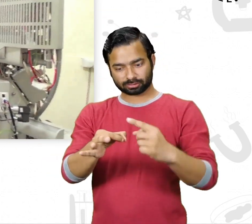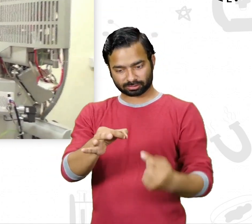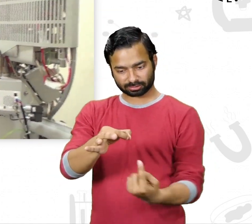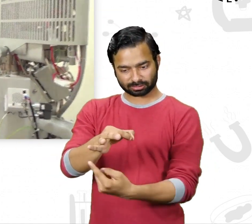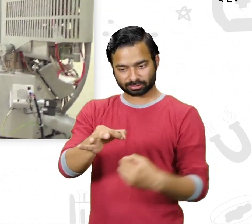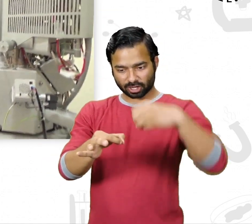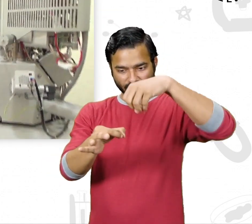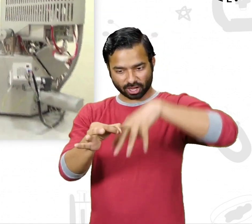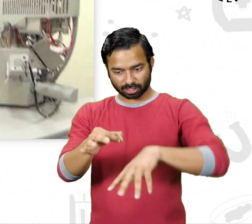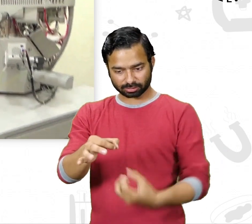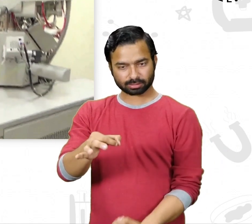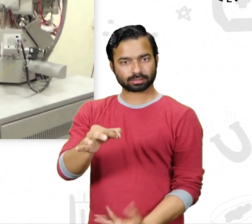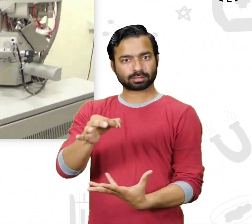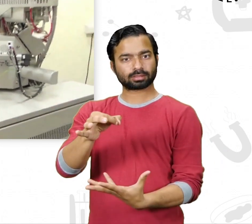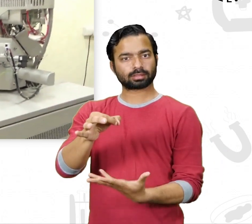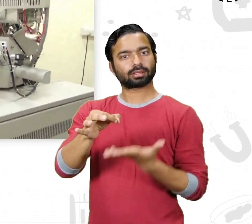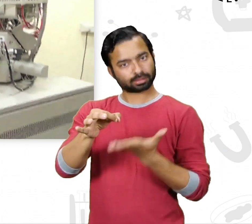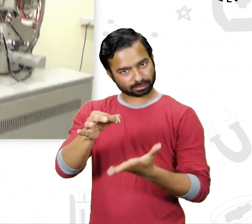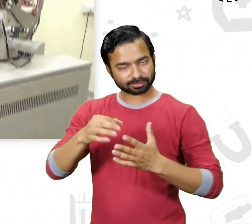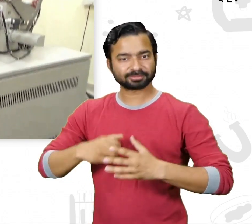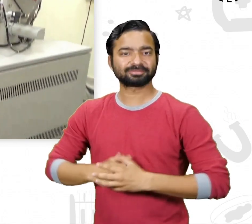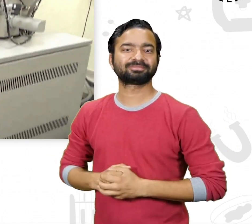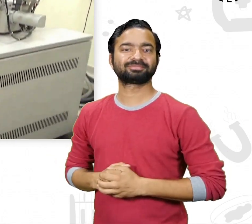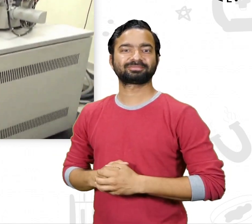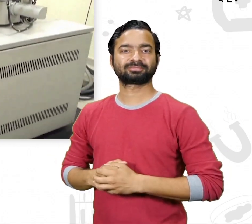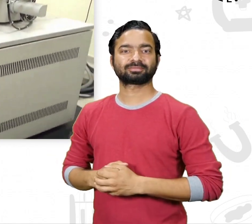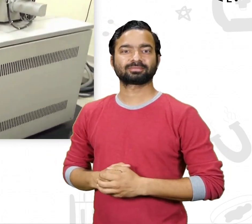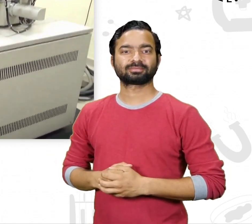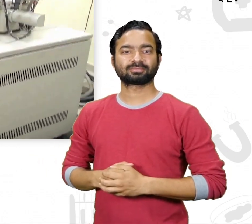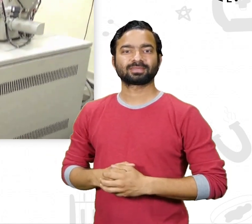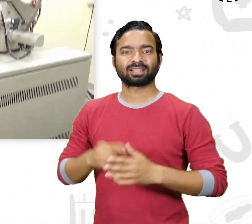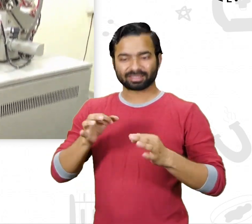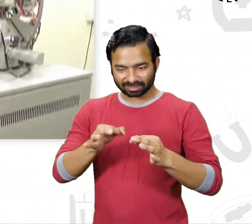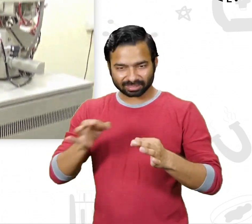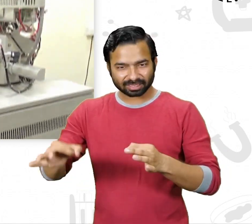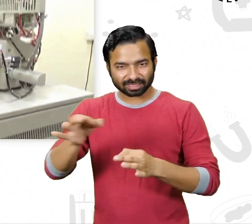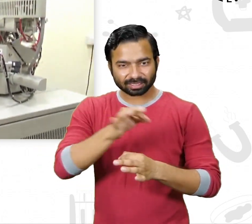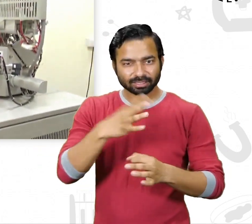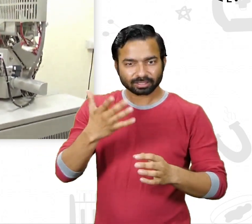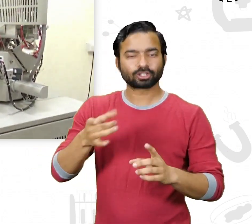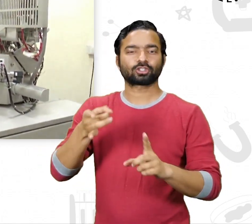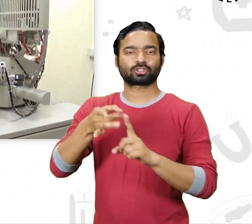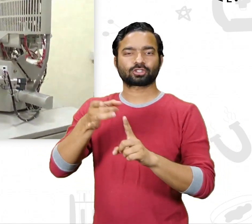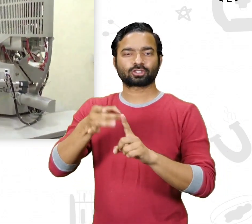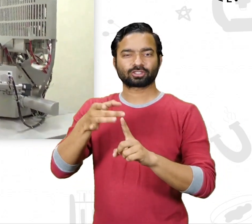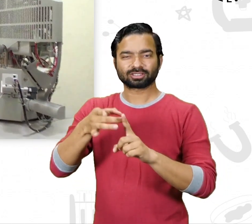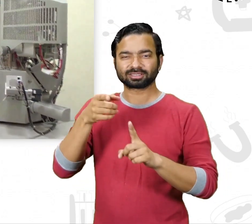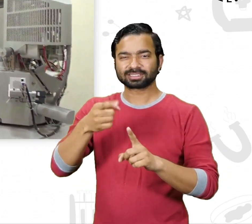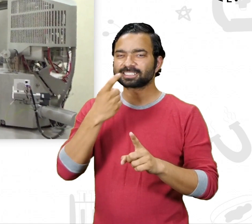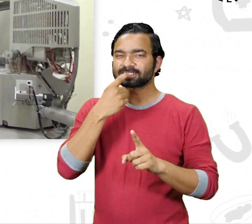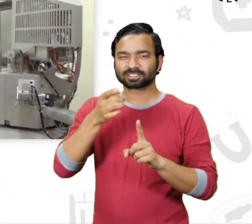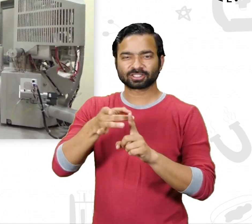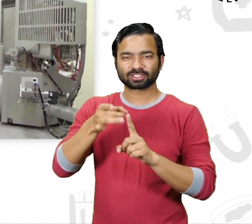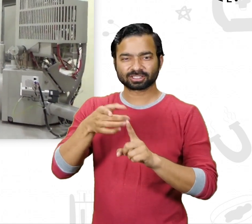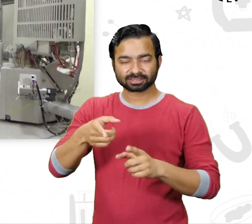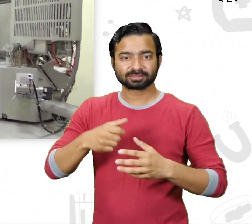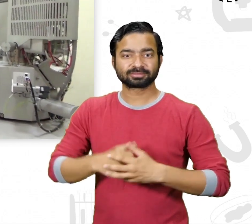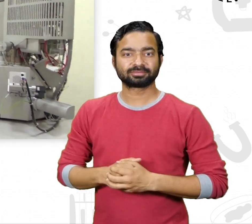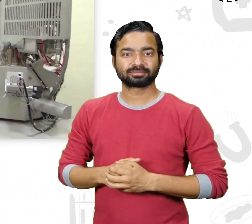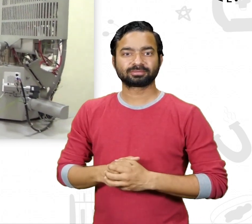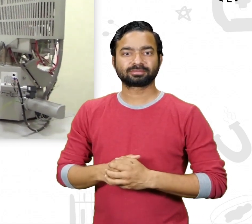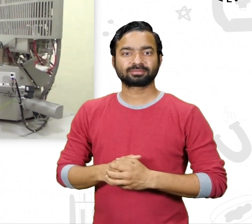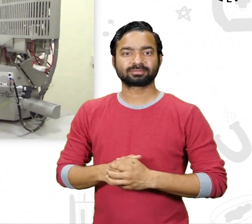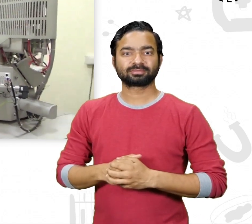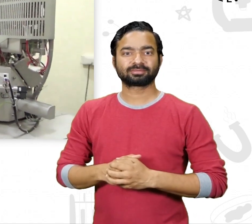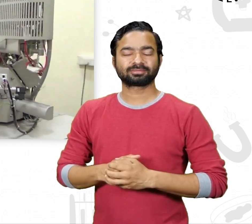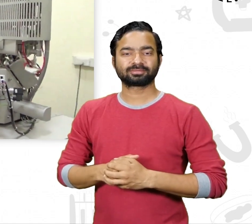This is Quanta FEG 450. This is scanning electron microscope. Model is Quanta FEG 450.